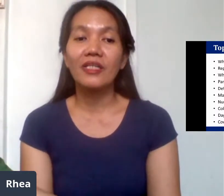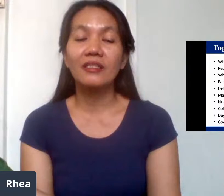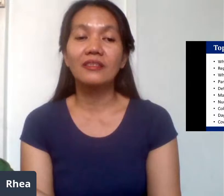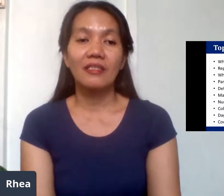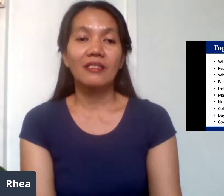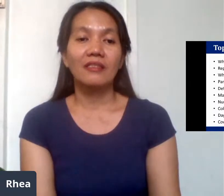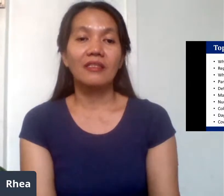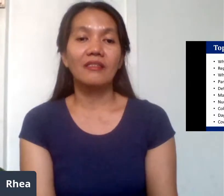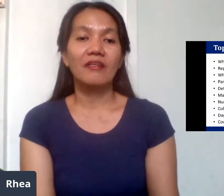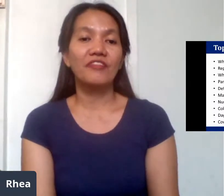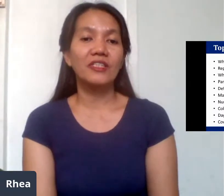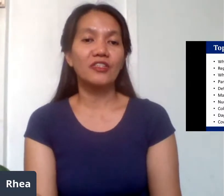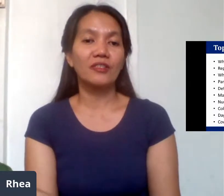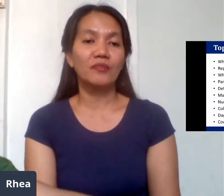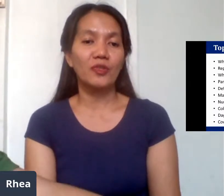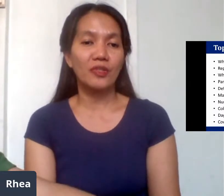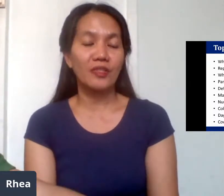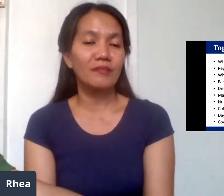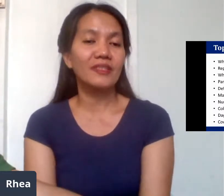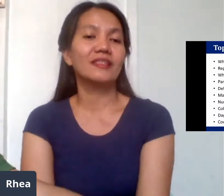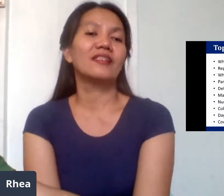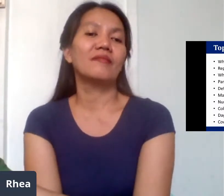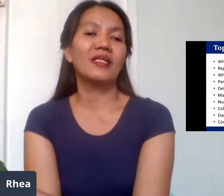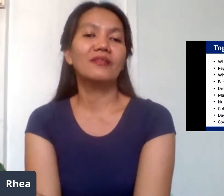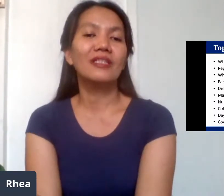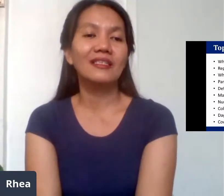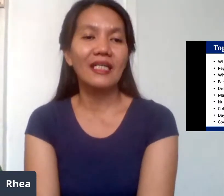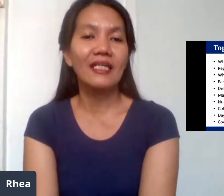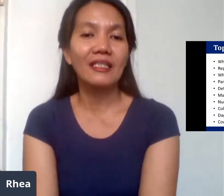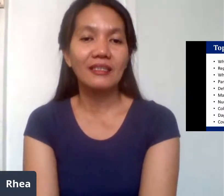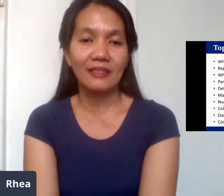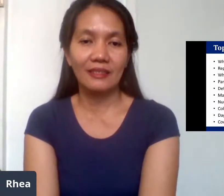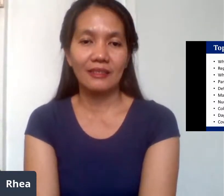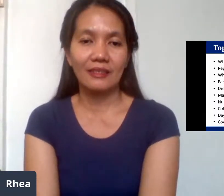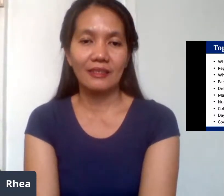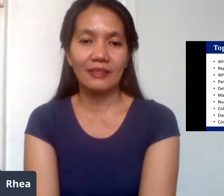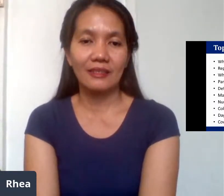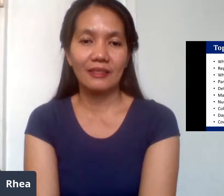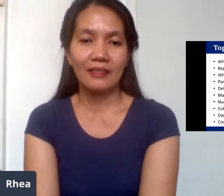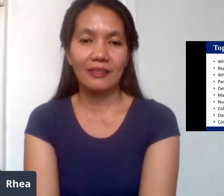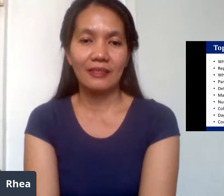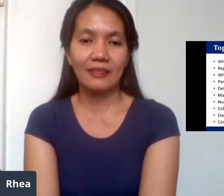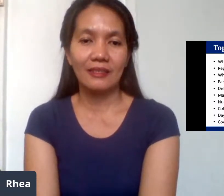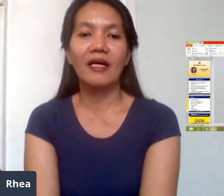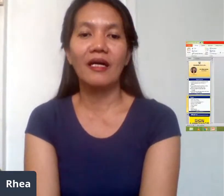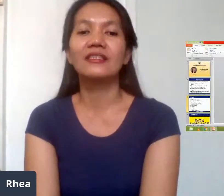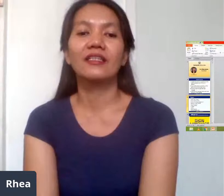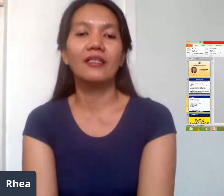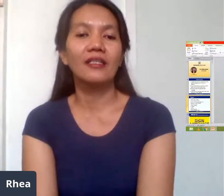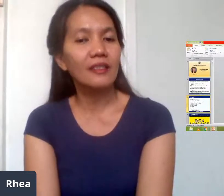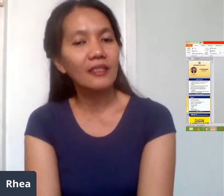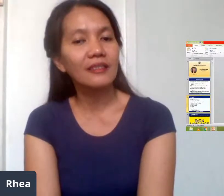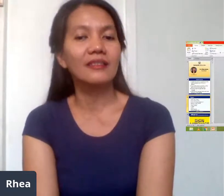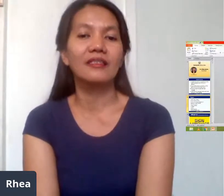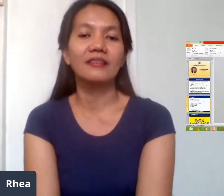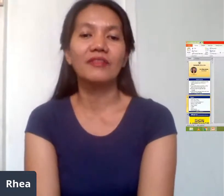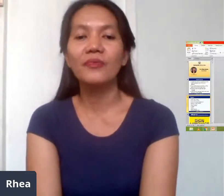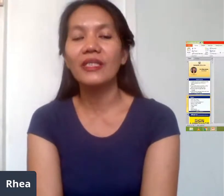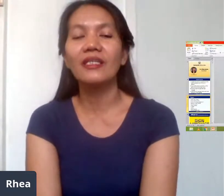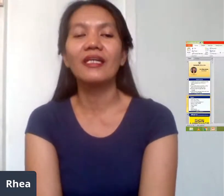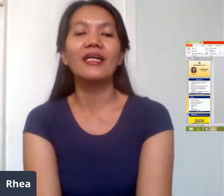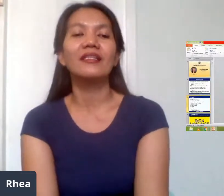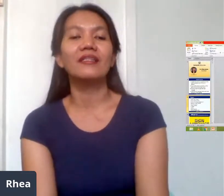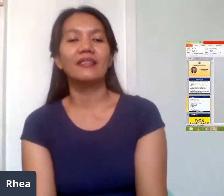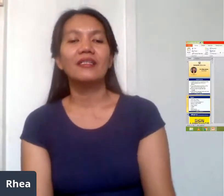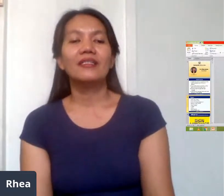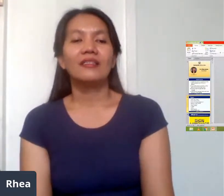the parameters of sign language, the definition of terms, the manual signs, numbers,